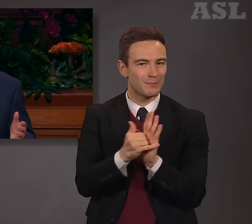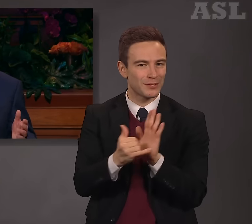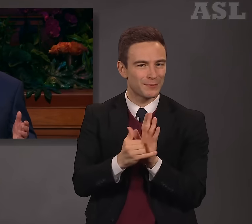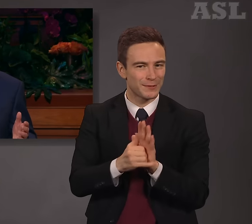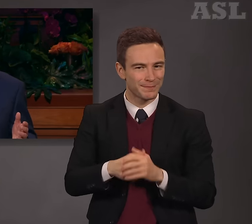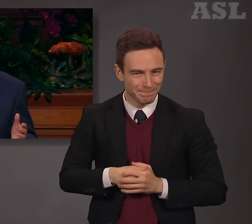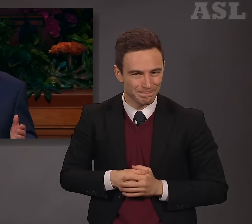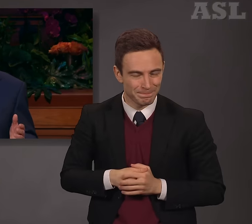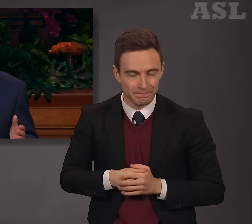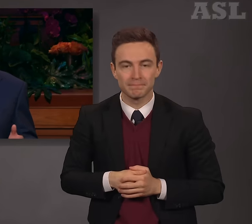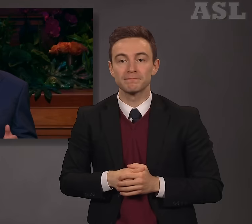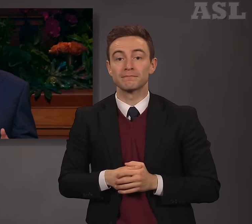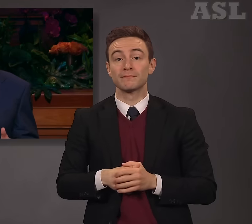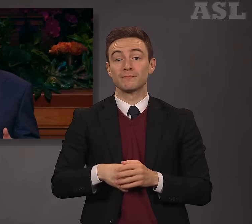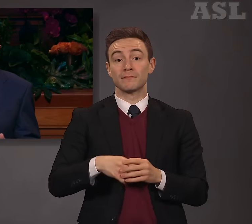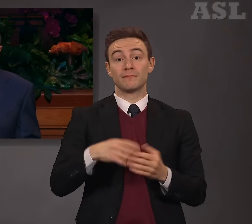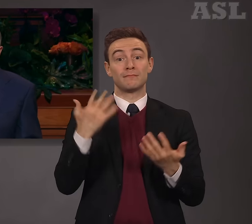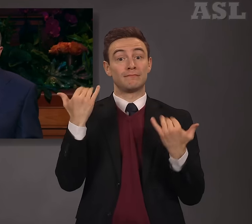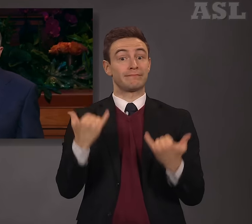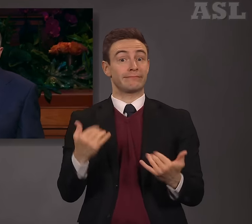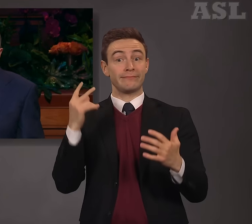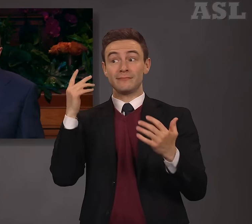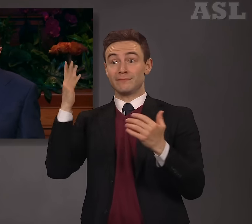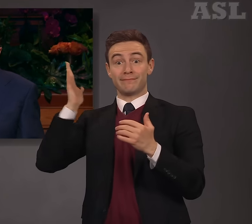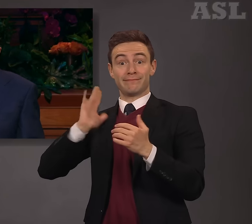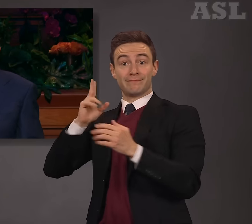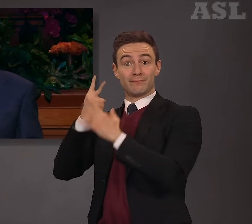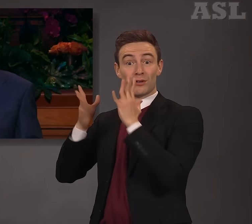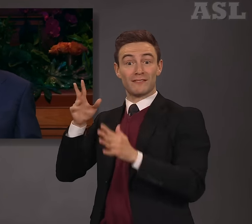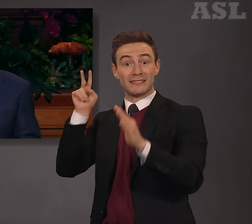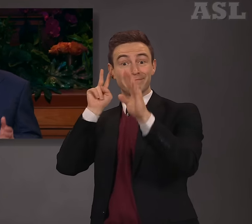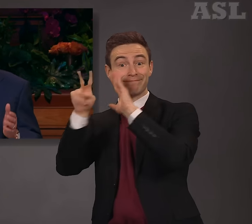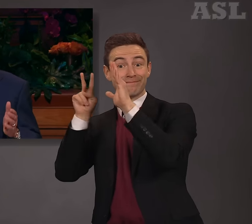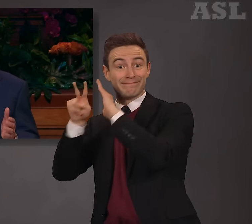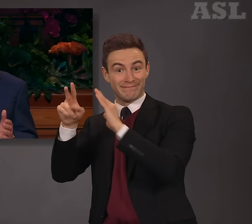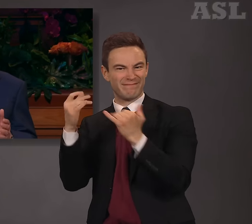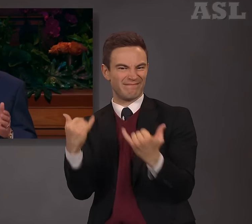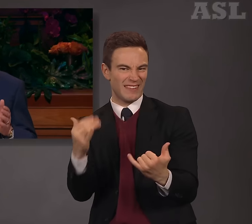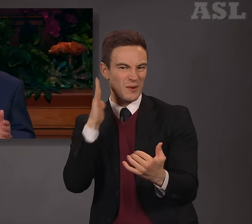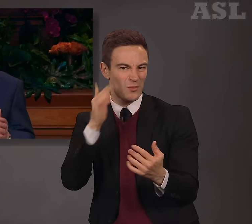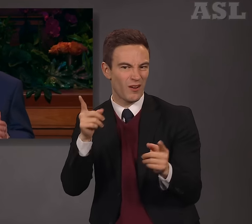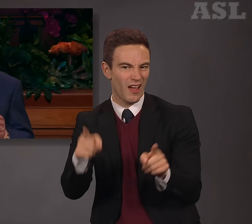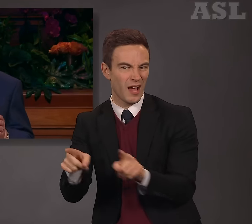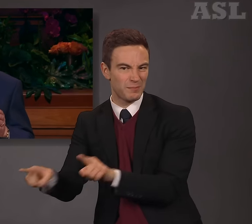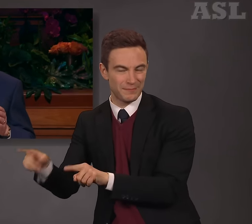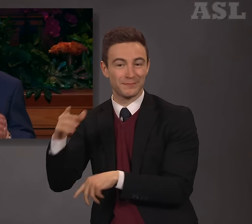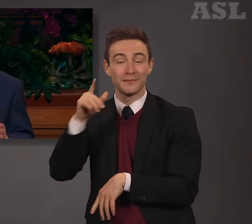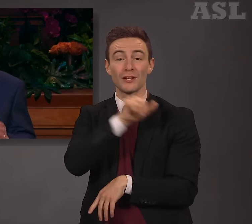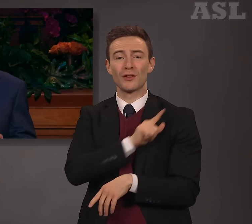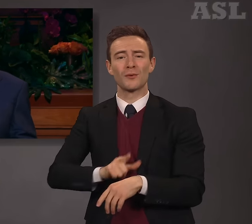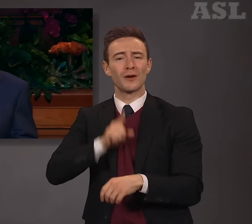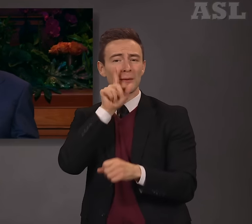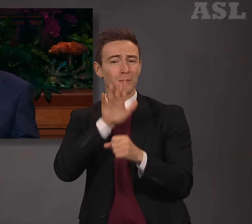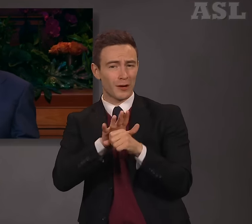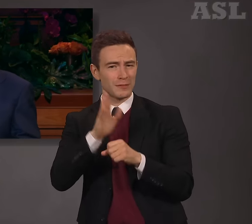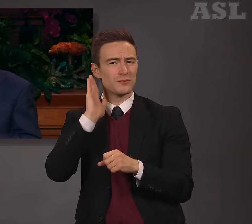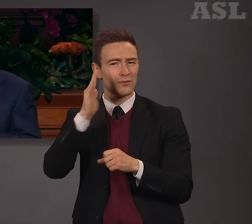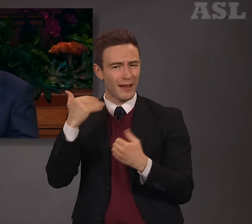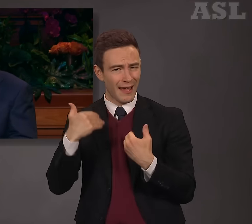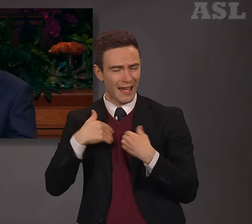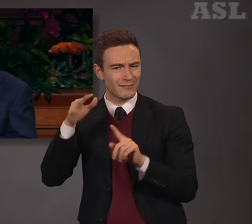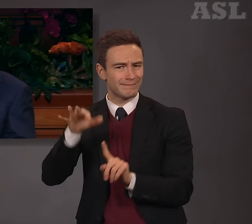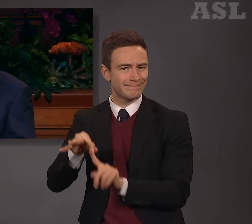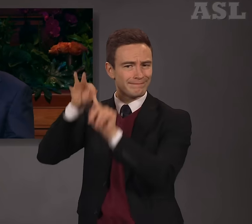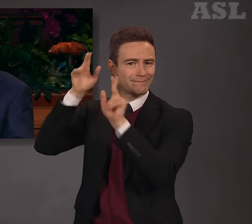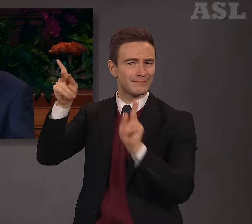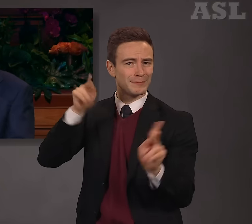With this prophesied commotion and disbelief in the world, the Lord promised that there would be a covenant people, a